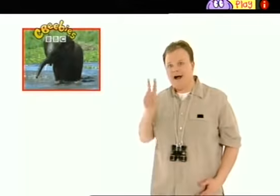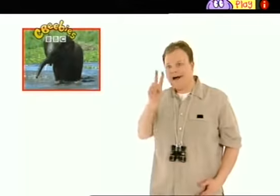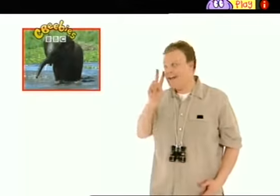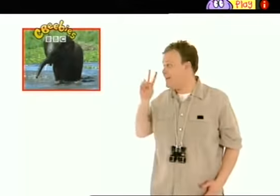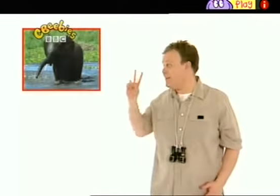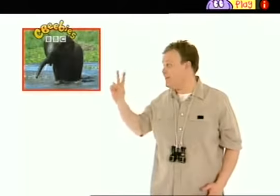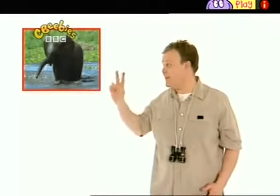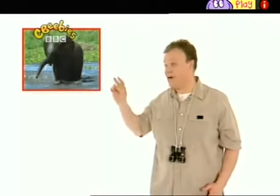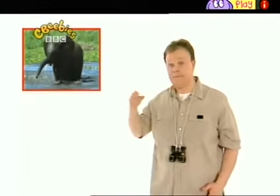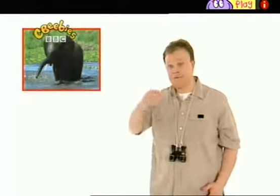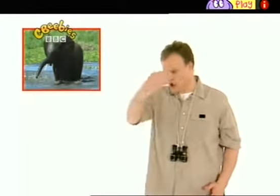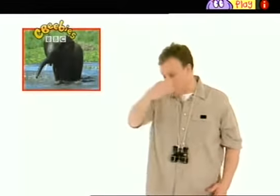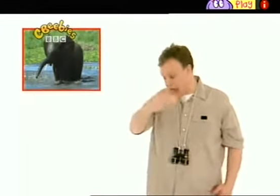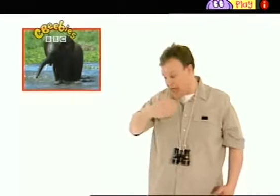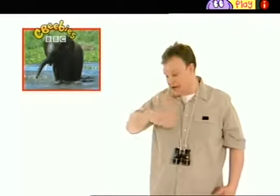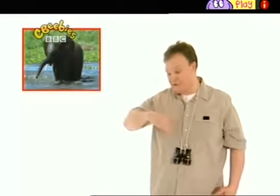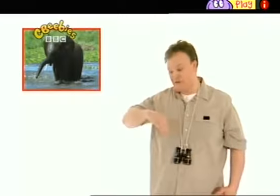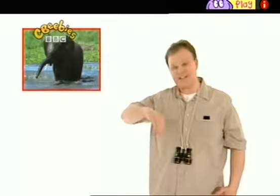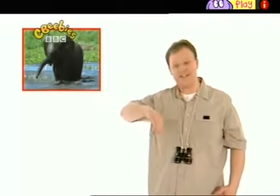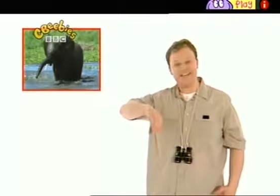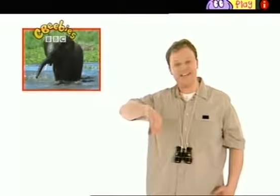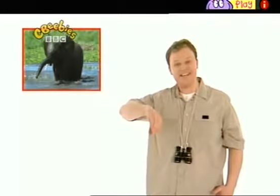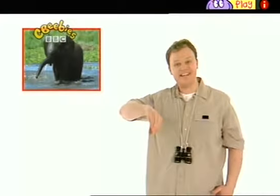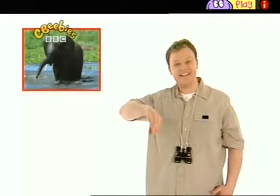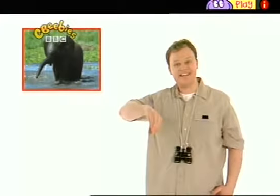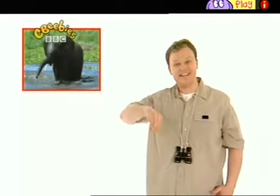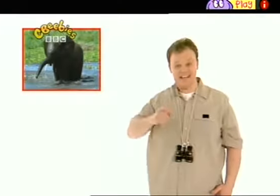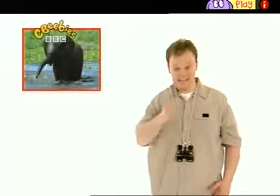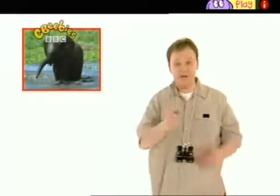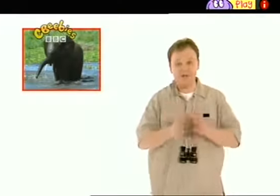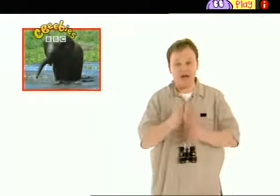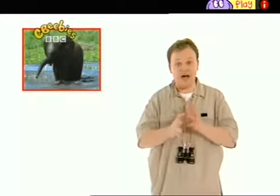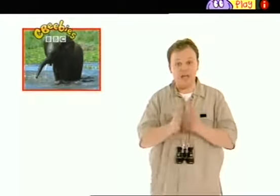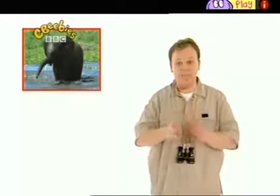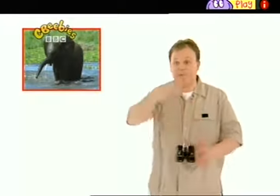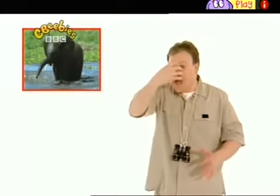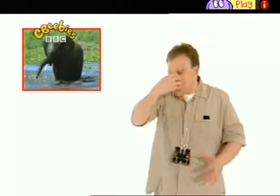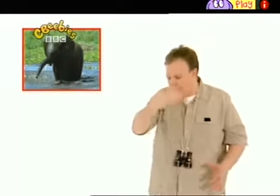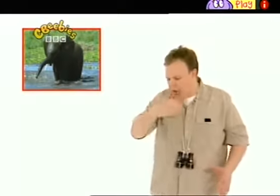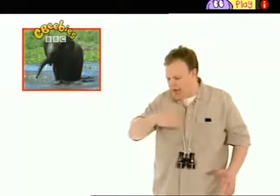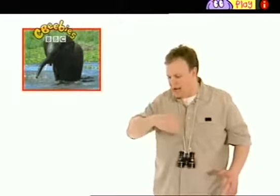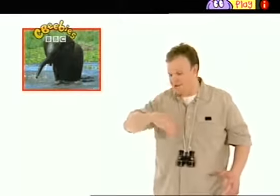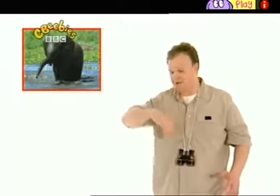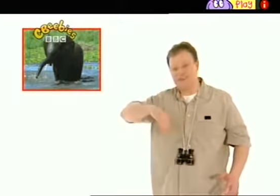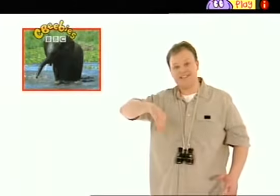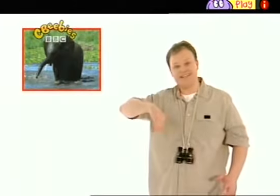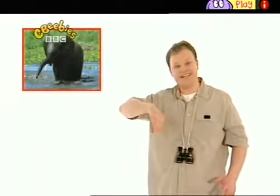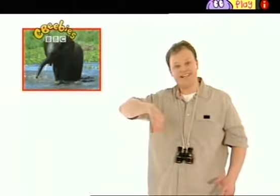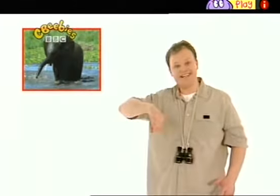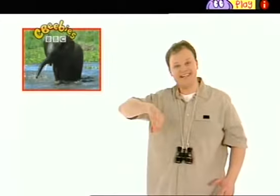Ah, look! Elephant! You sign elephant.